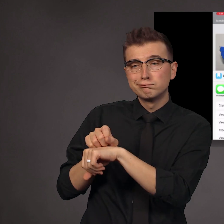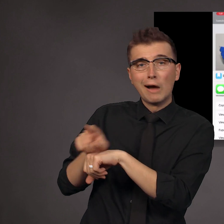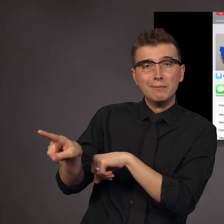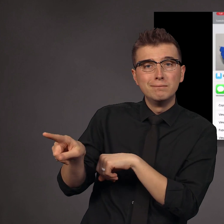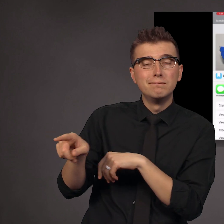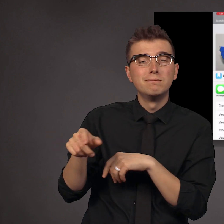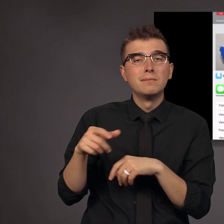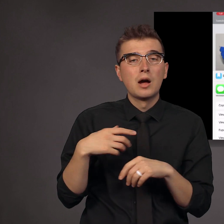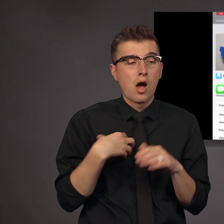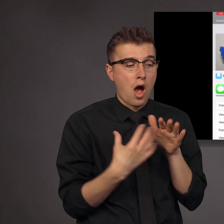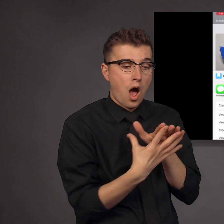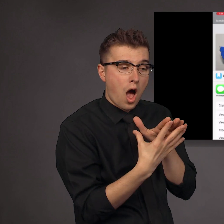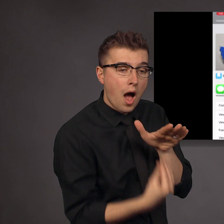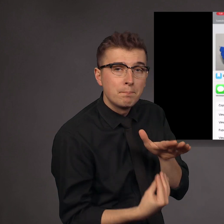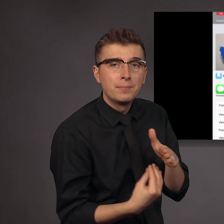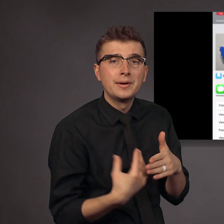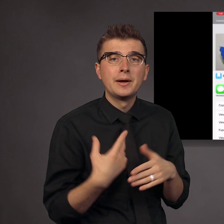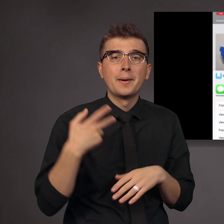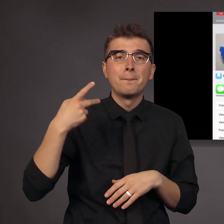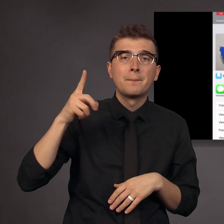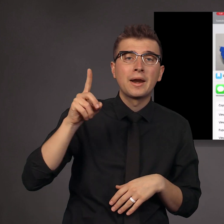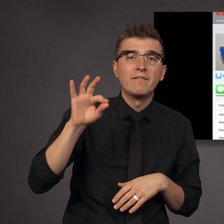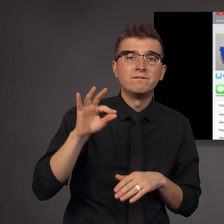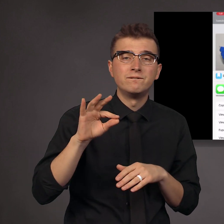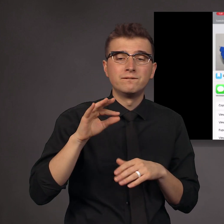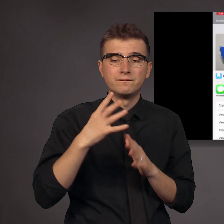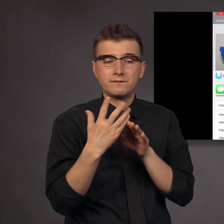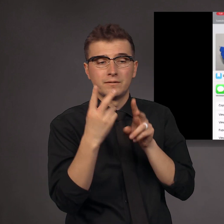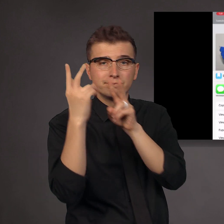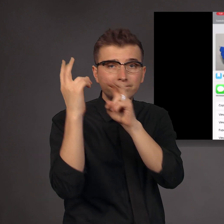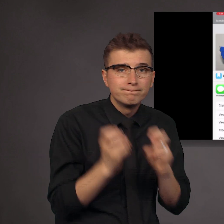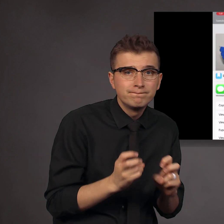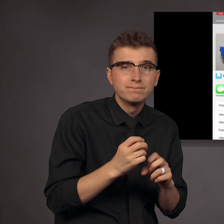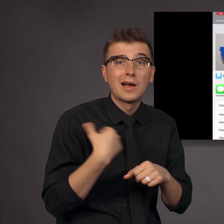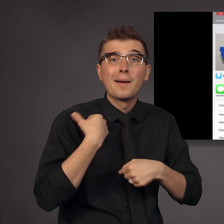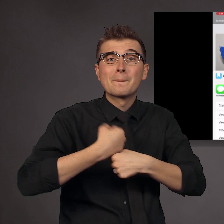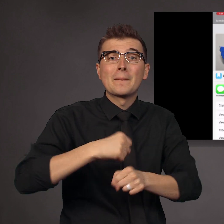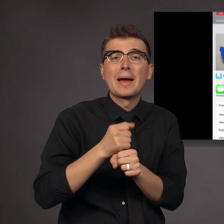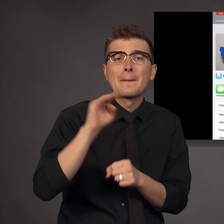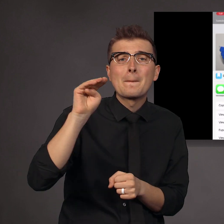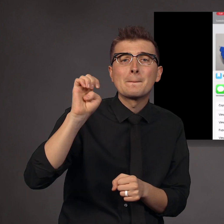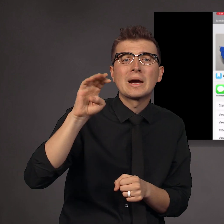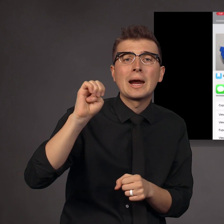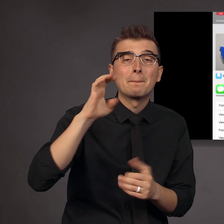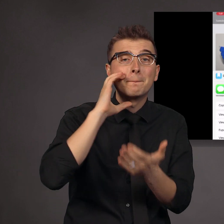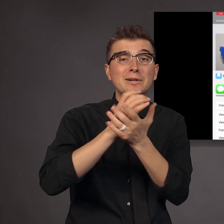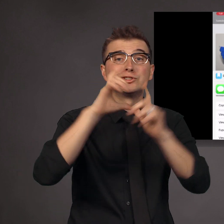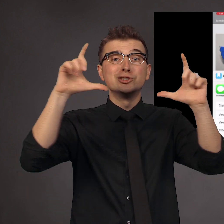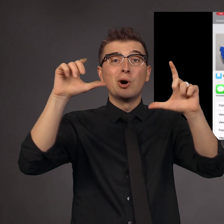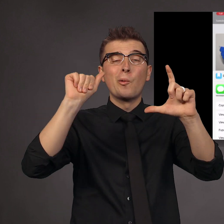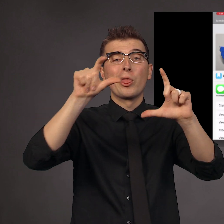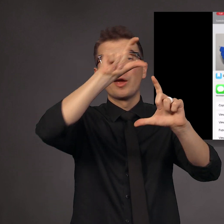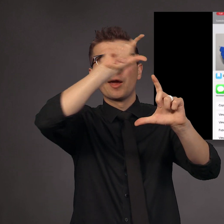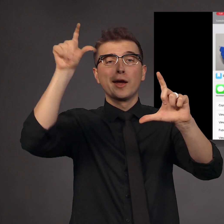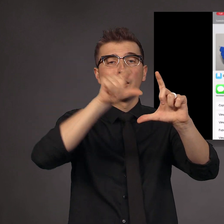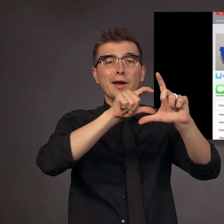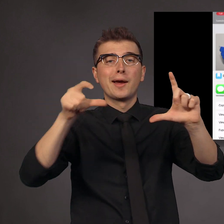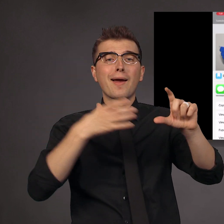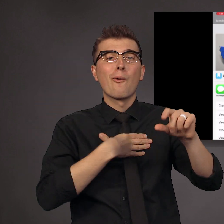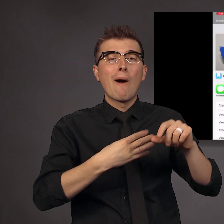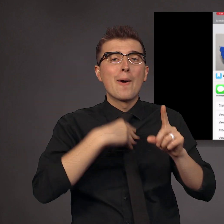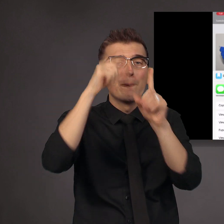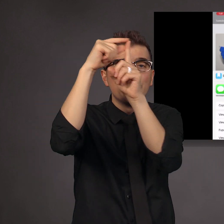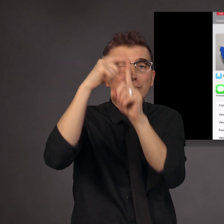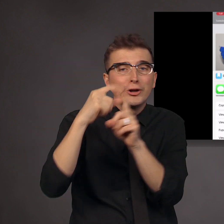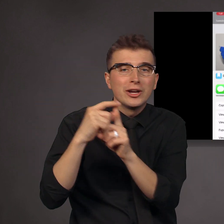can copy it, I can view it as a PDF, it creates a little card like a meme that you can share with a picture and the text. Super